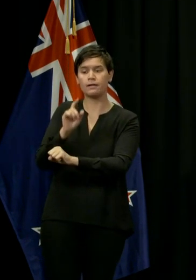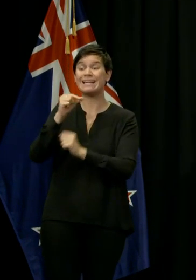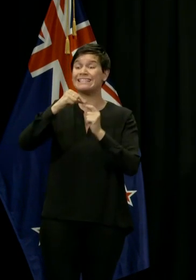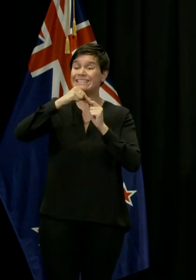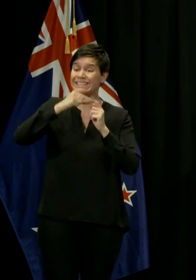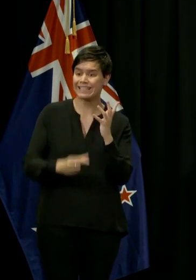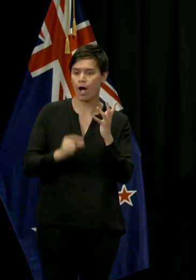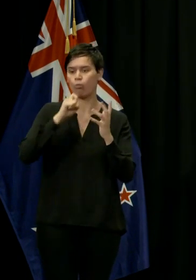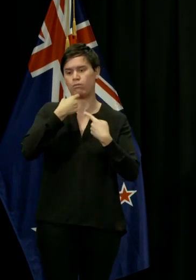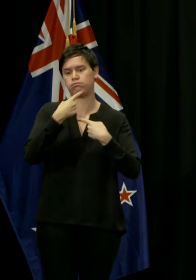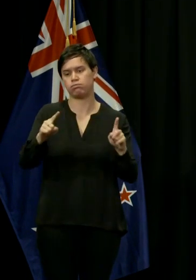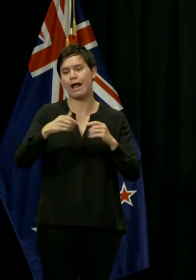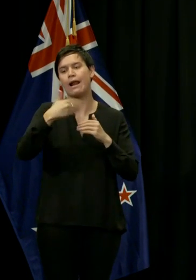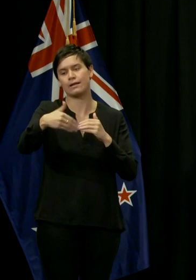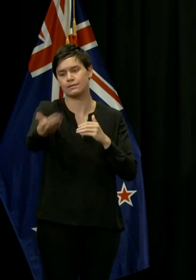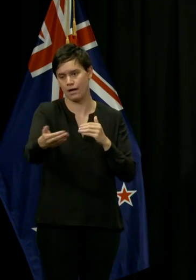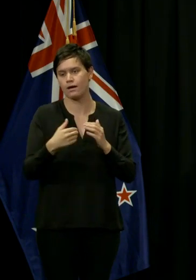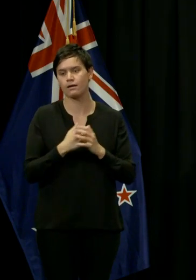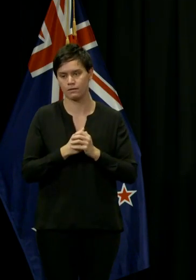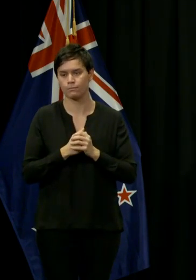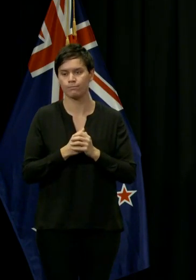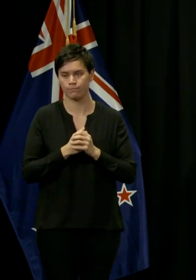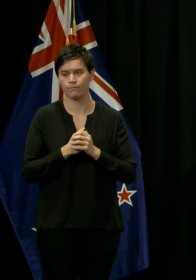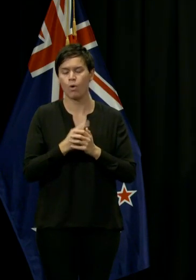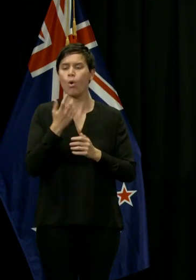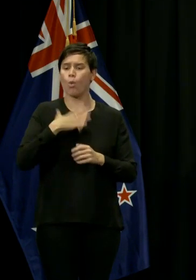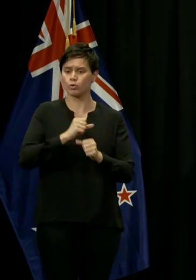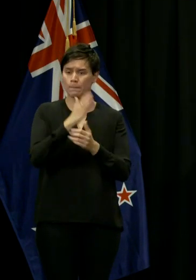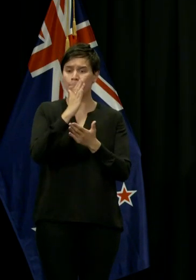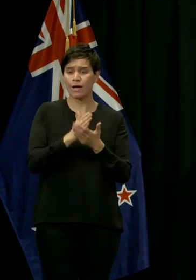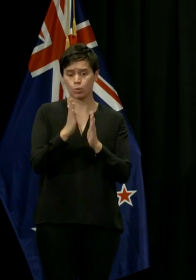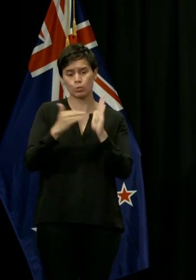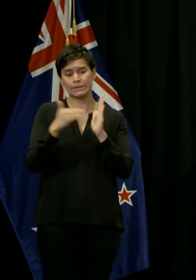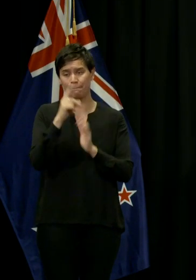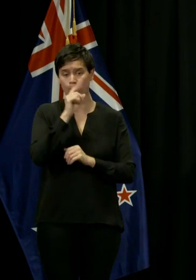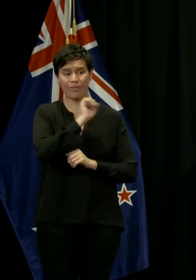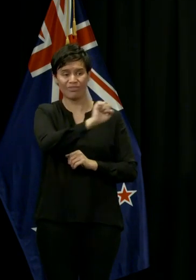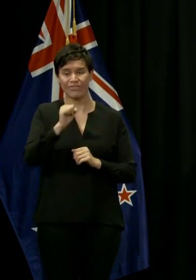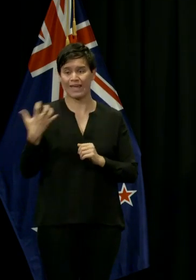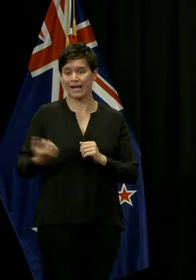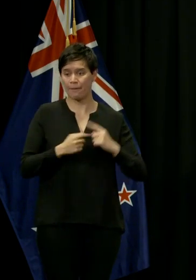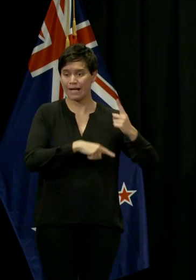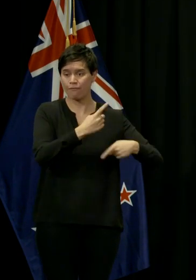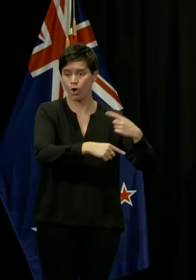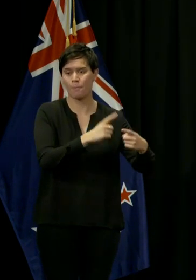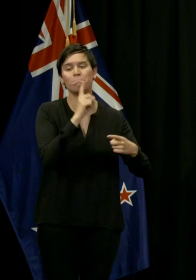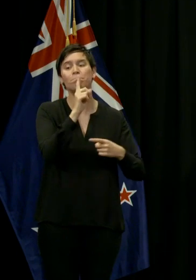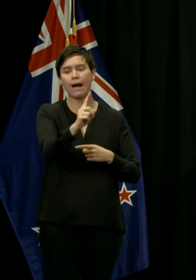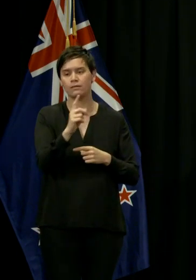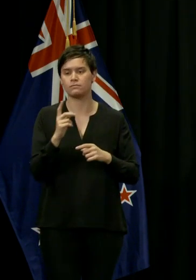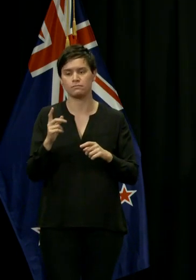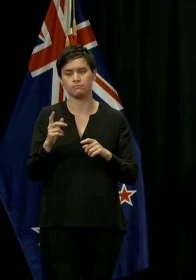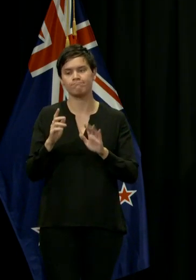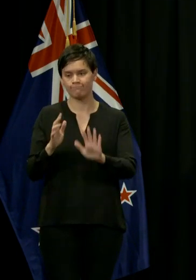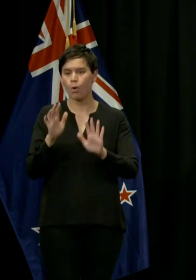days. We do need to make sure that we are securing New Zealanders' income during this period, but I think I'll leave any further detail about that